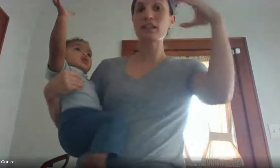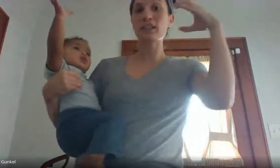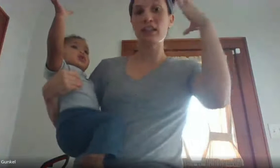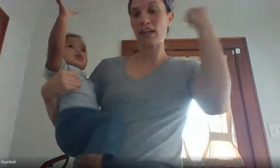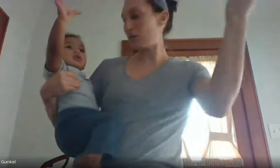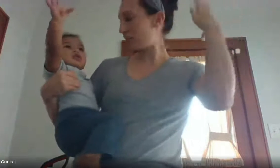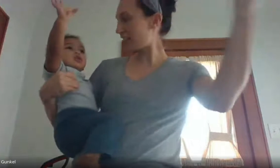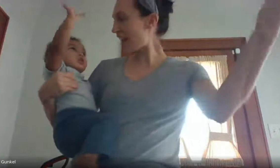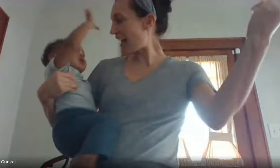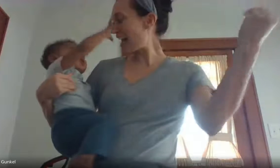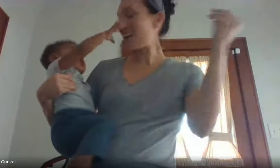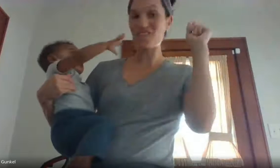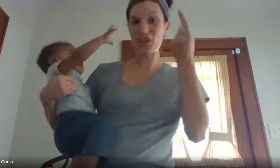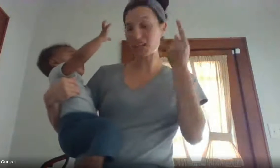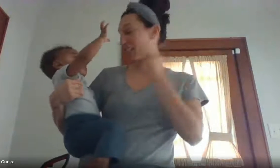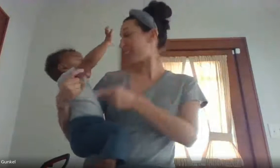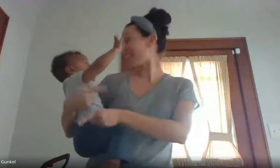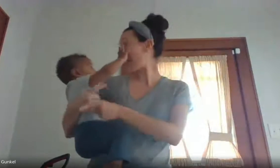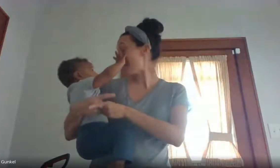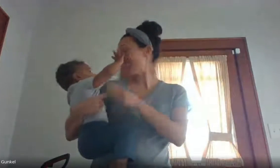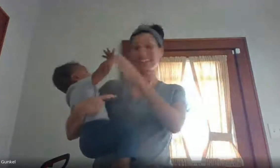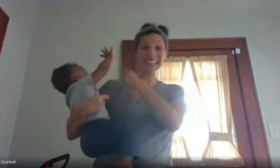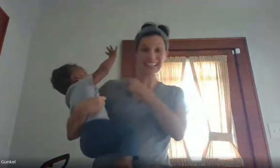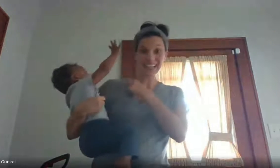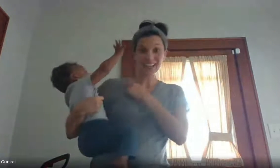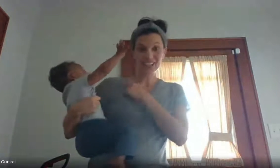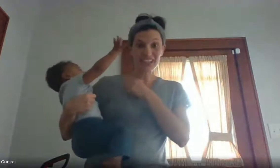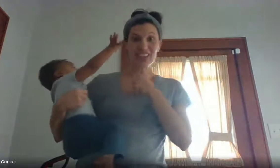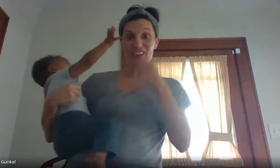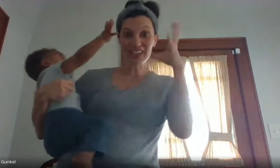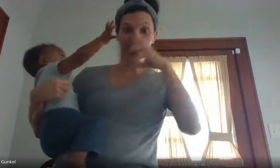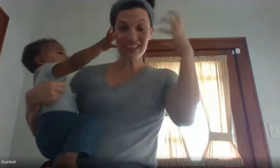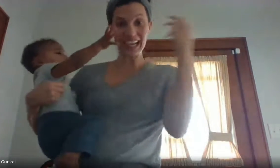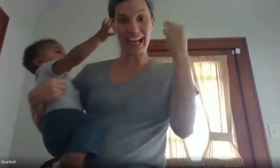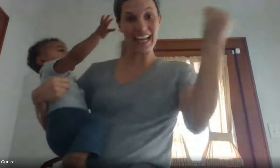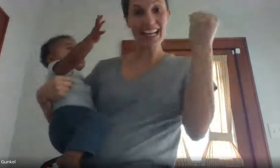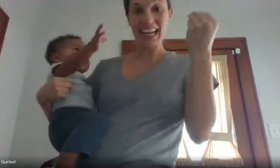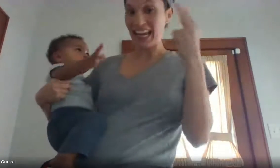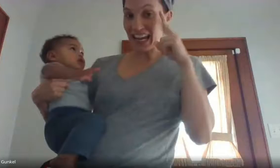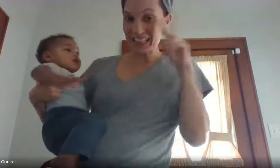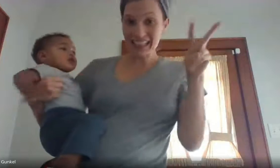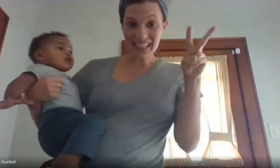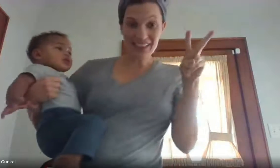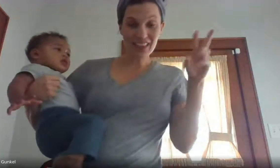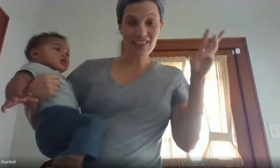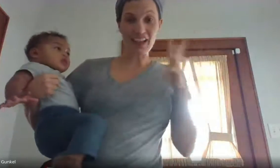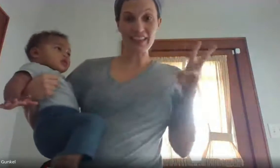look outside first, right? Should we go look outside and see what the weather